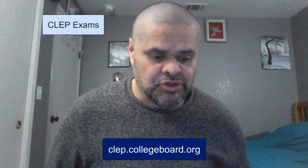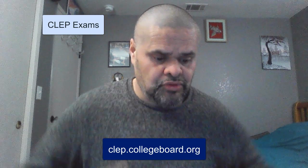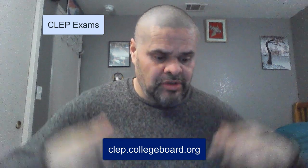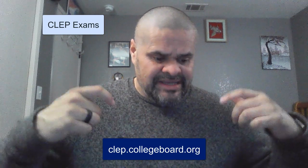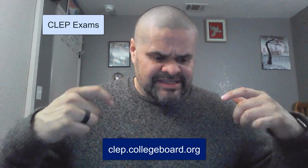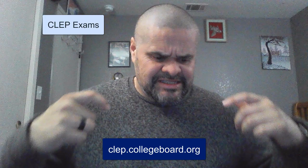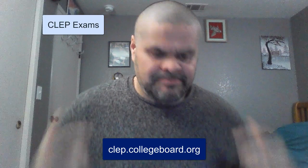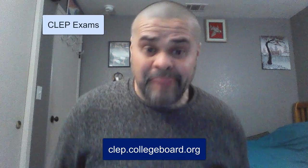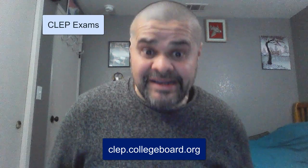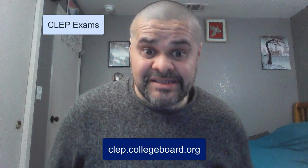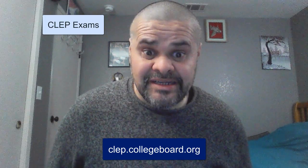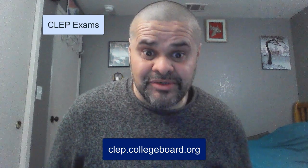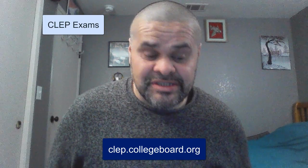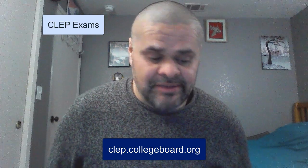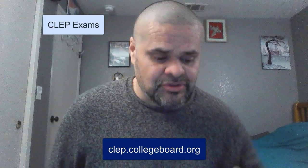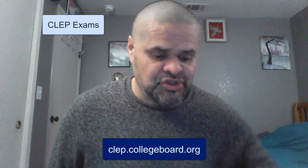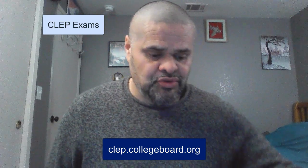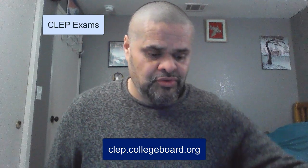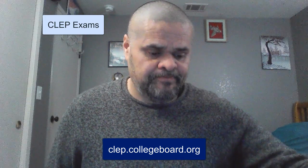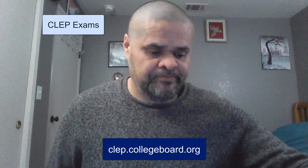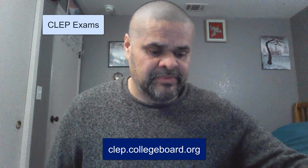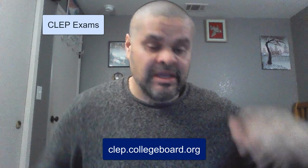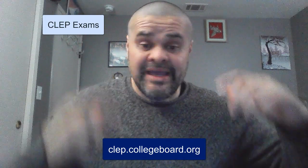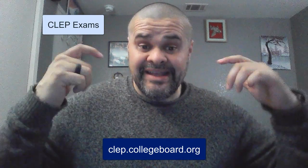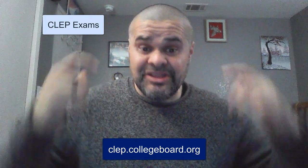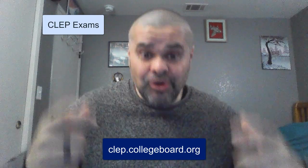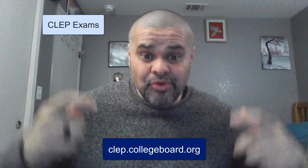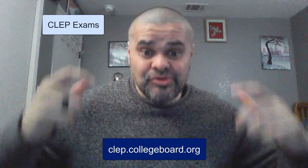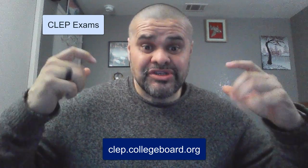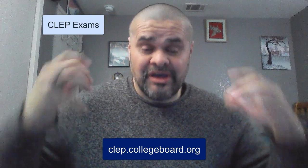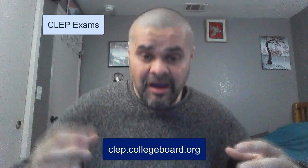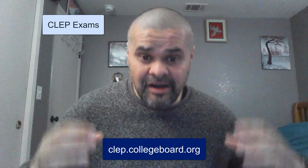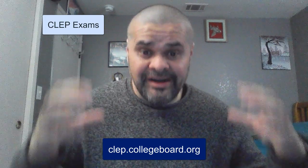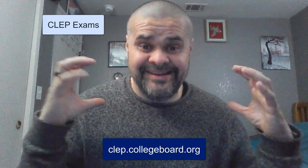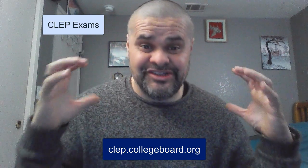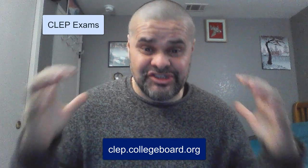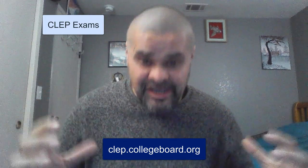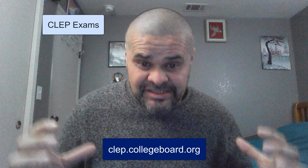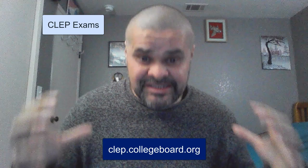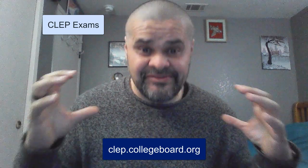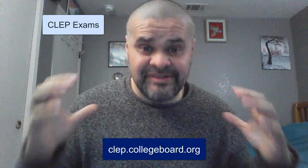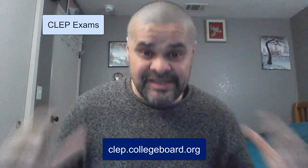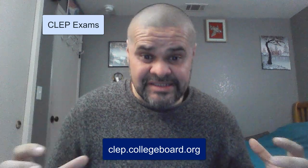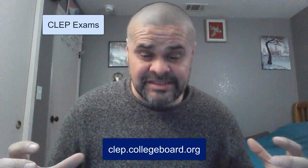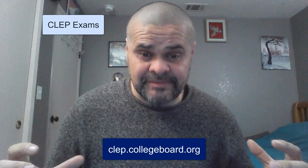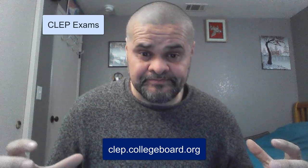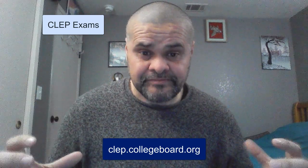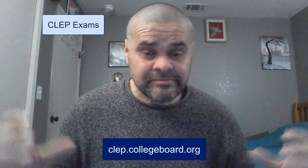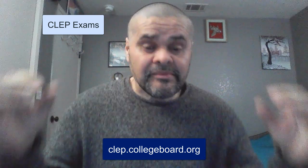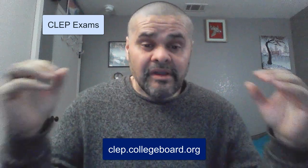2, Spanish language level 2. And those are an exhaustive list